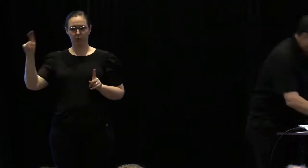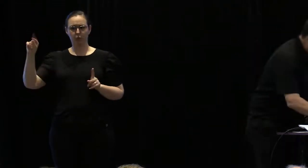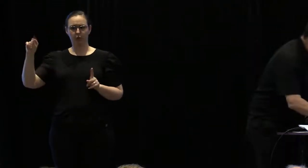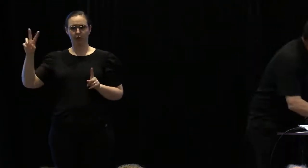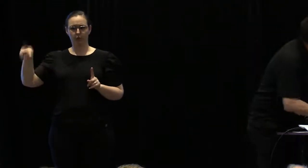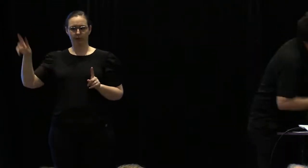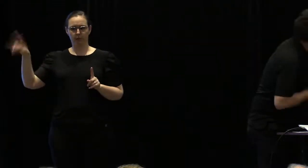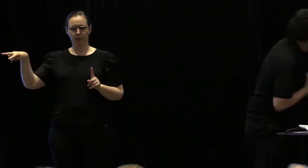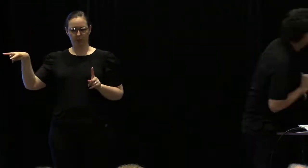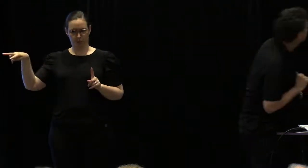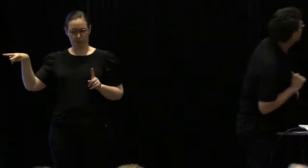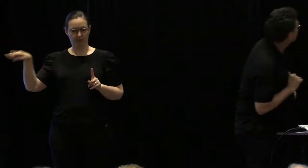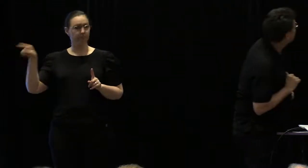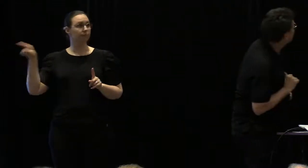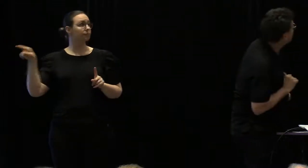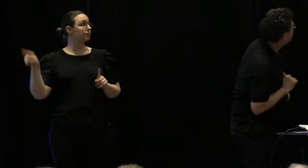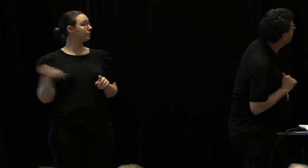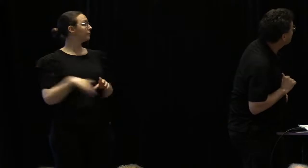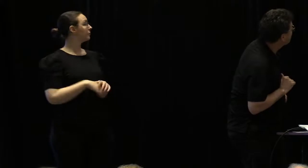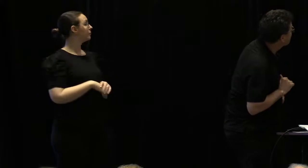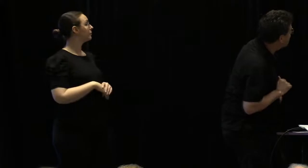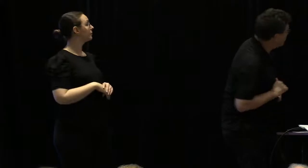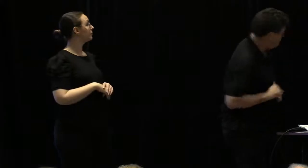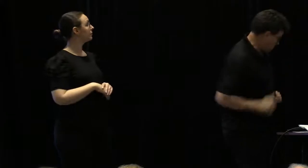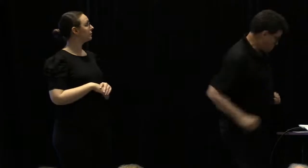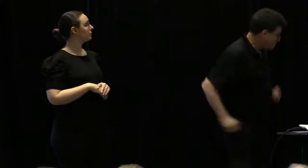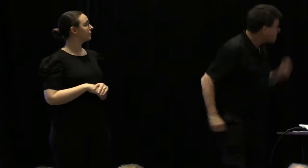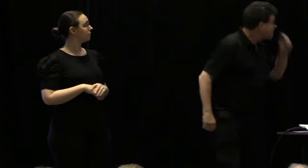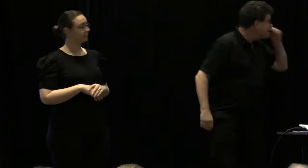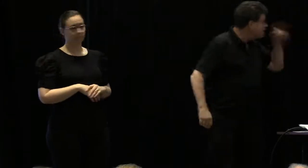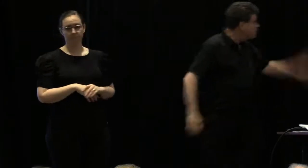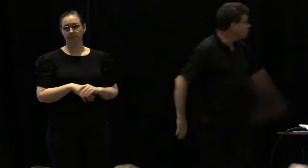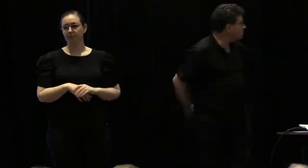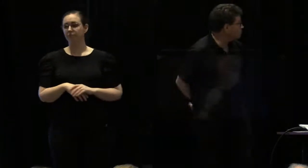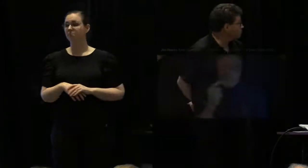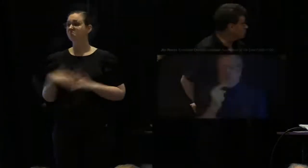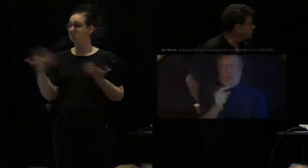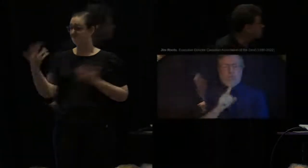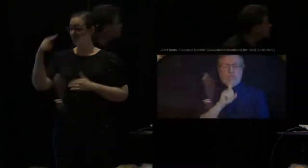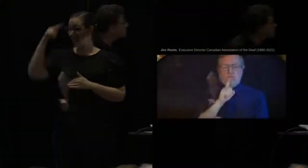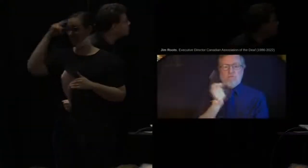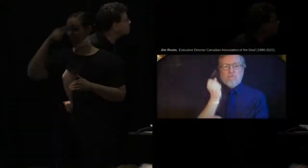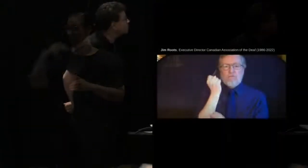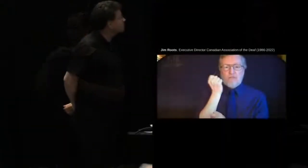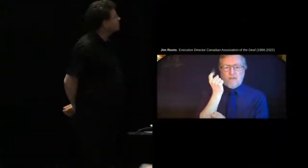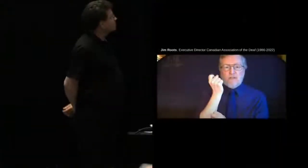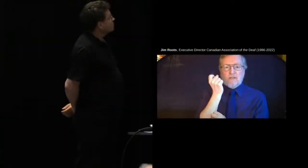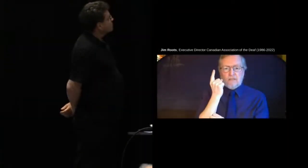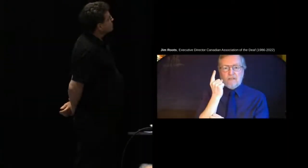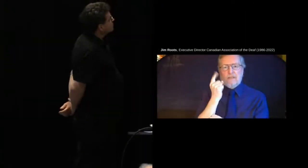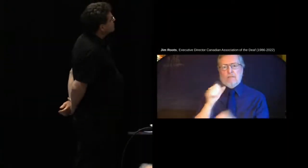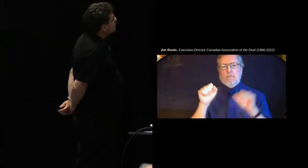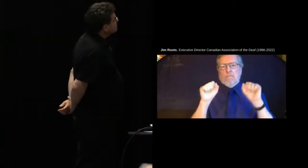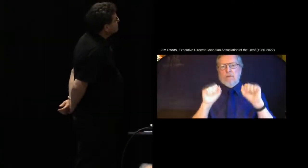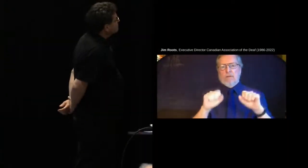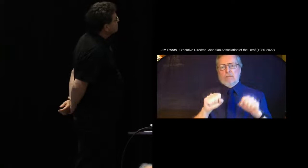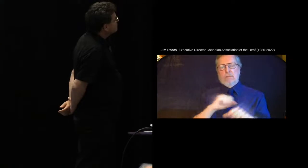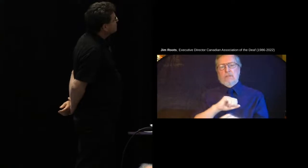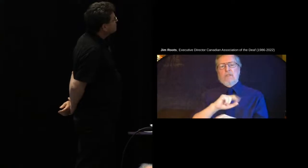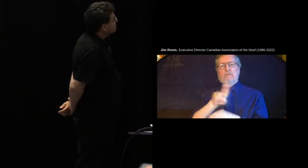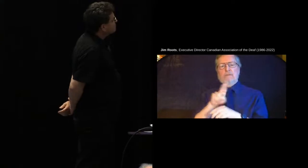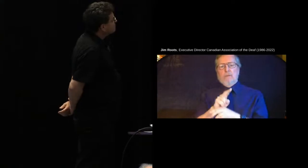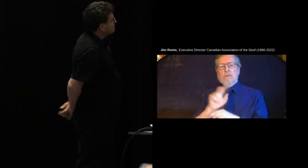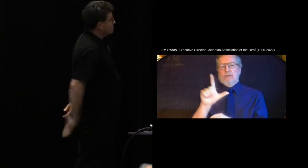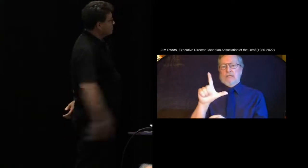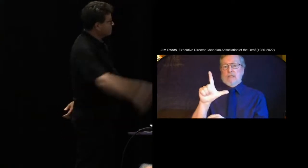until the year 2022, starting in 1986. So Henry was the one